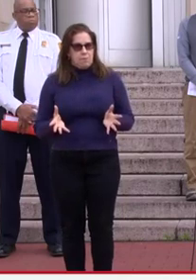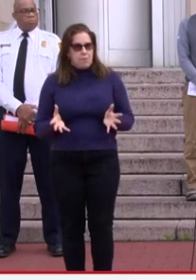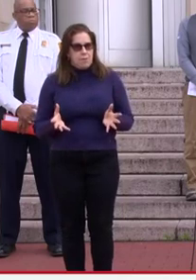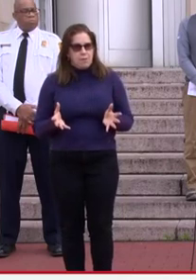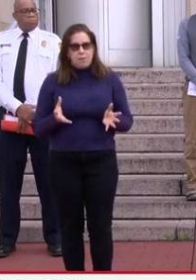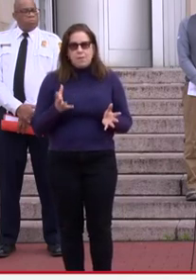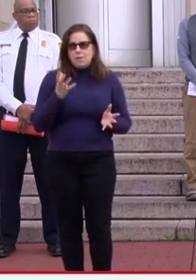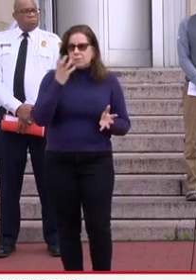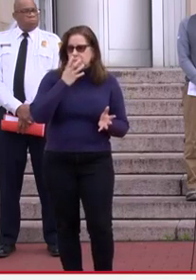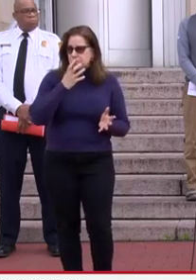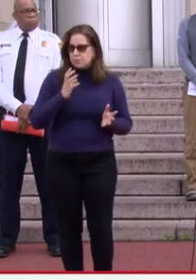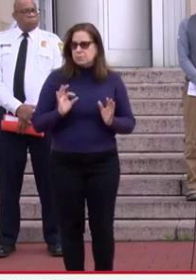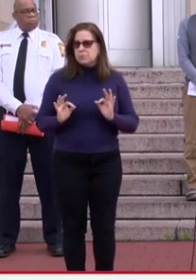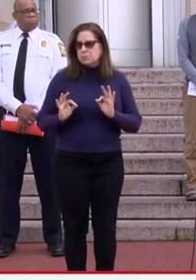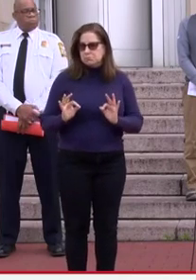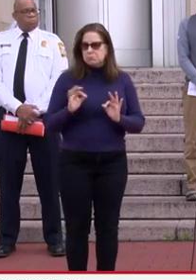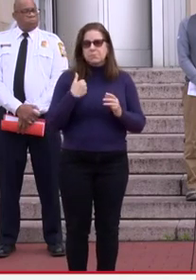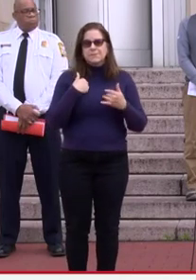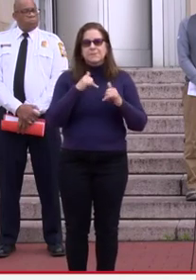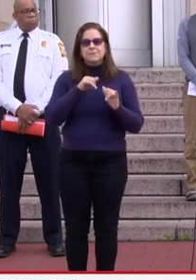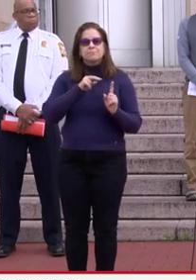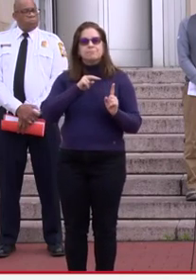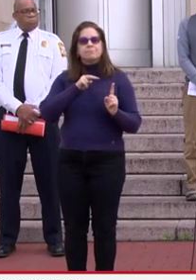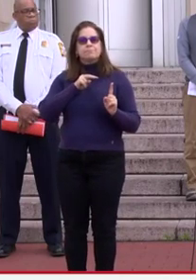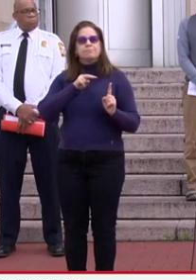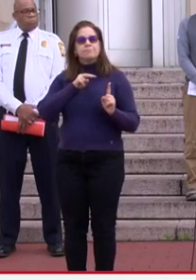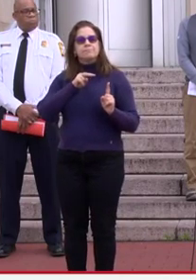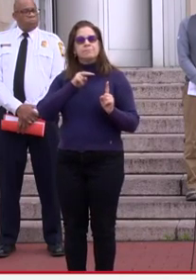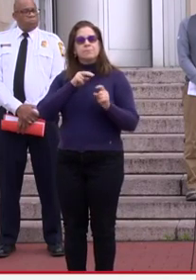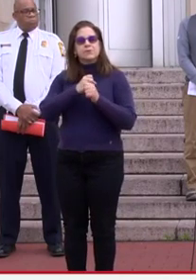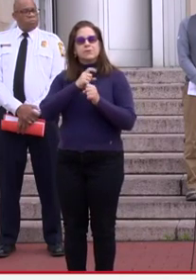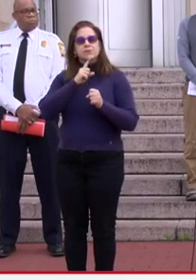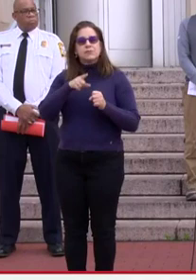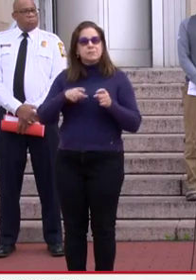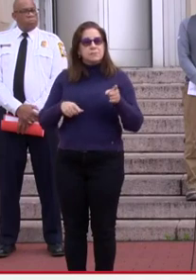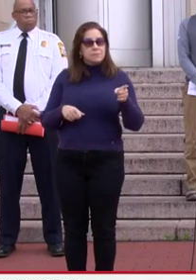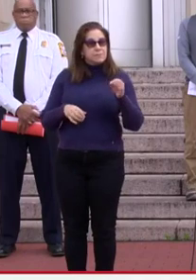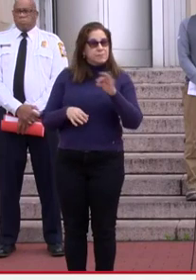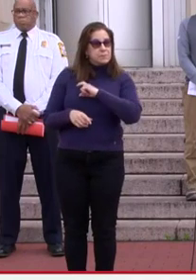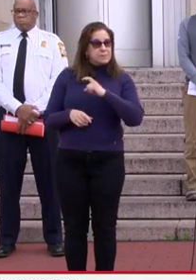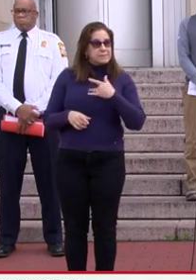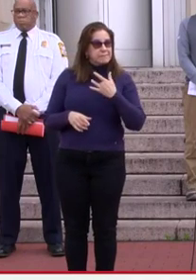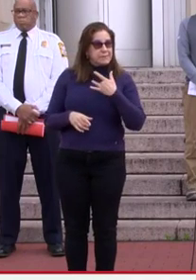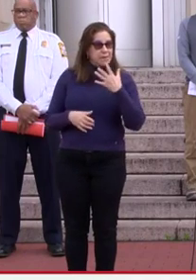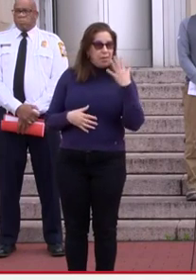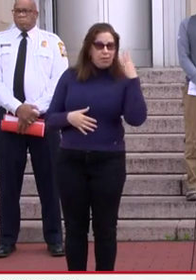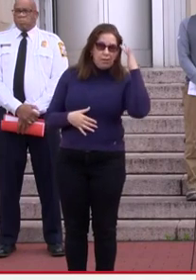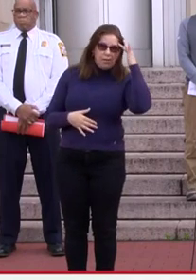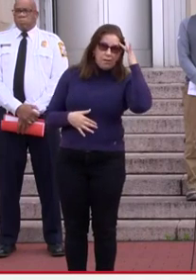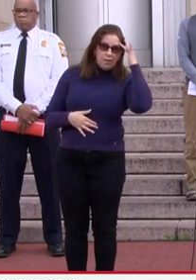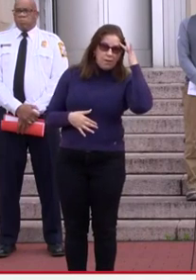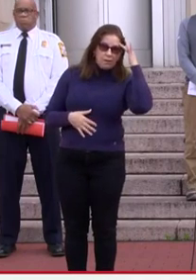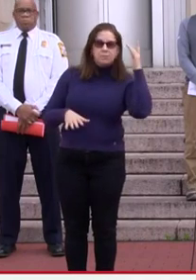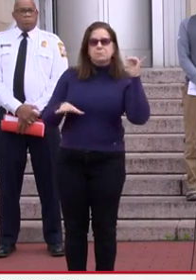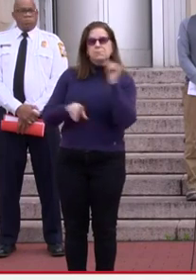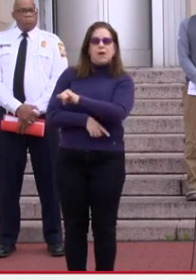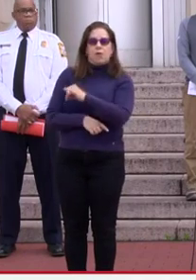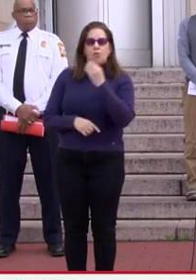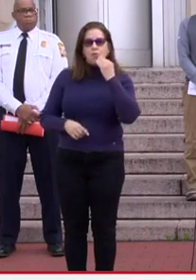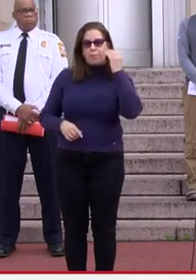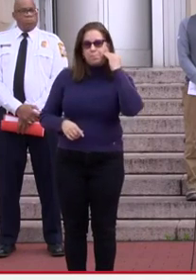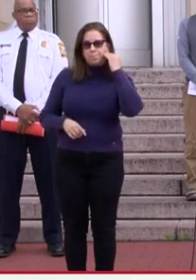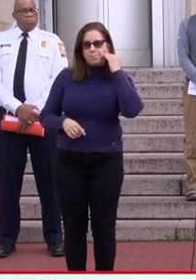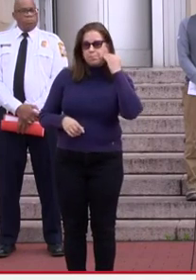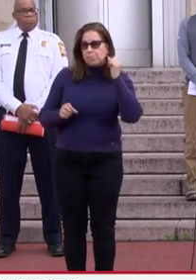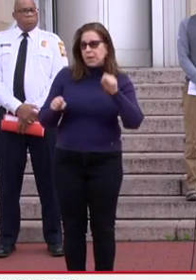members who have self-quarantined due to potential exposure or other identified risk factors. Yesterday, we issued a